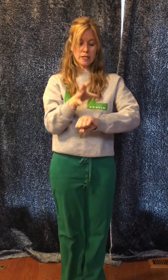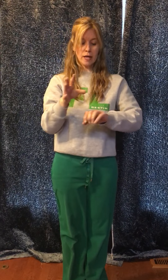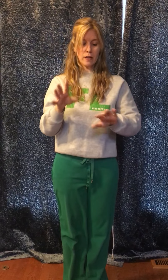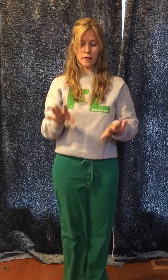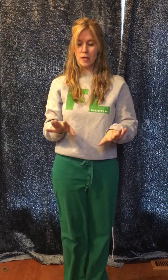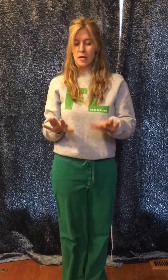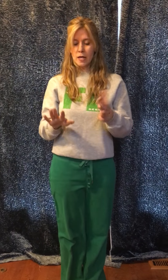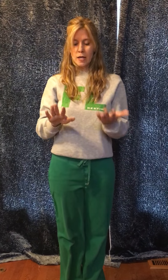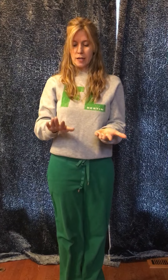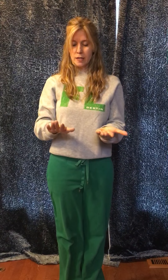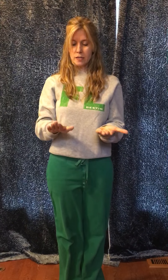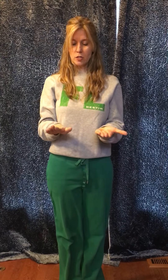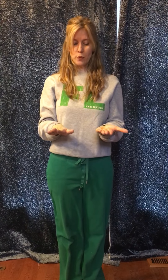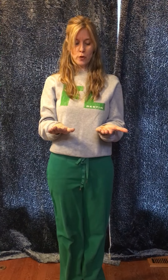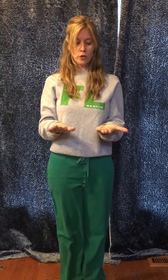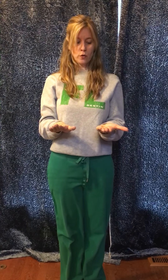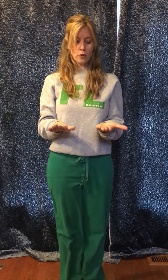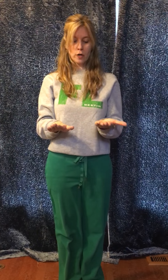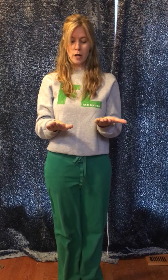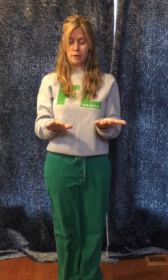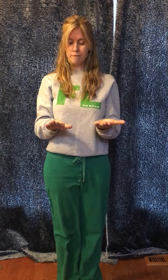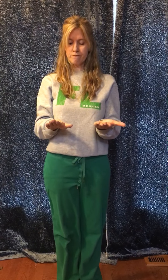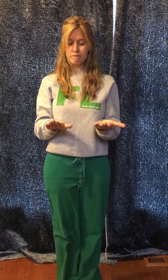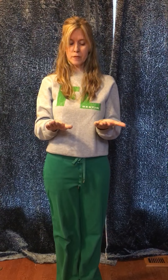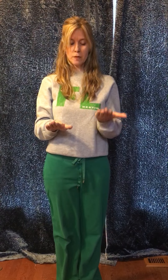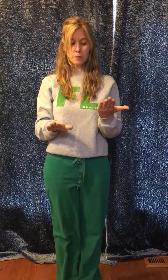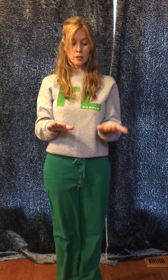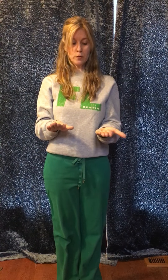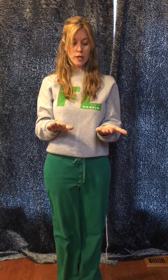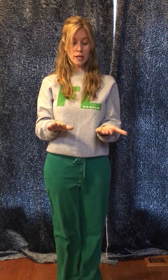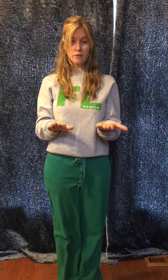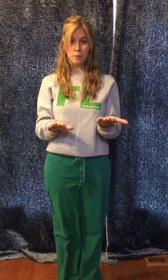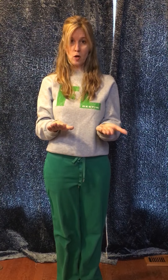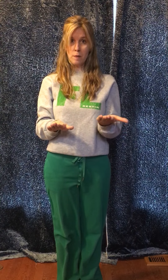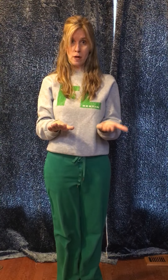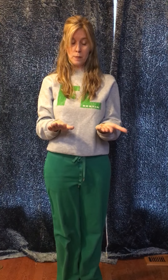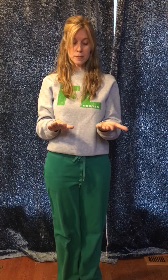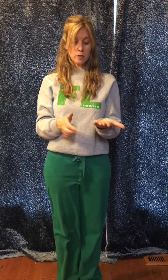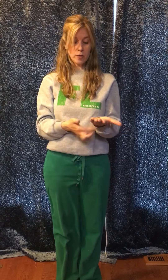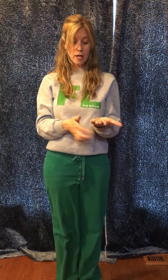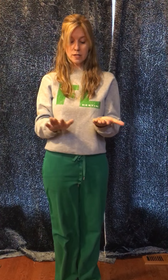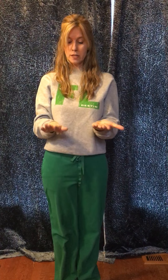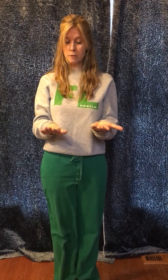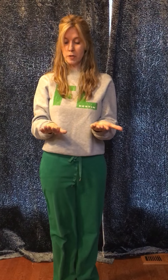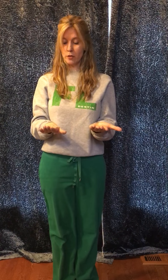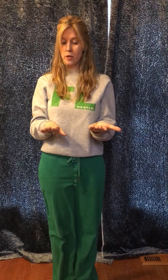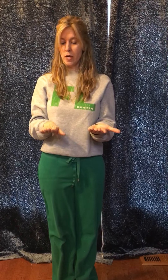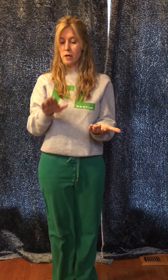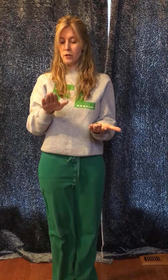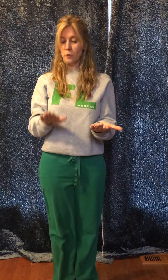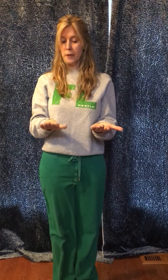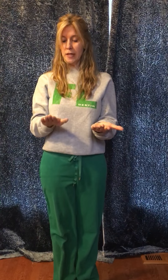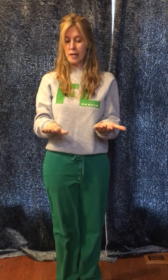death is you put your blue hand palm up so that you cannot see the blue. Your pink